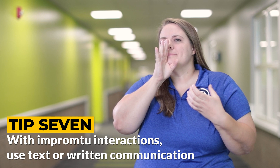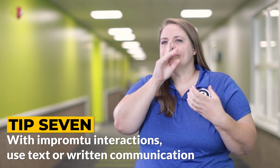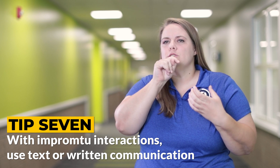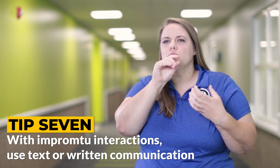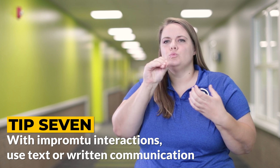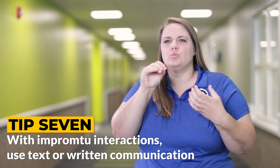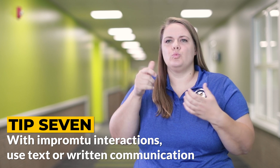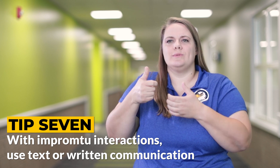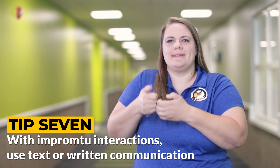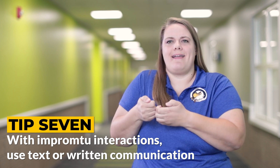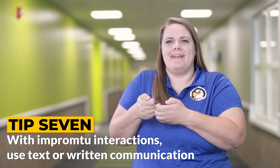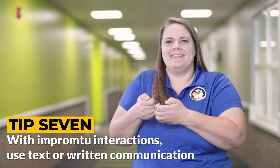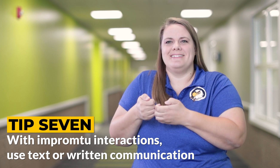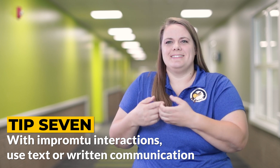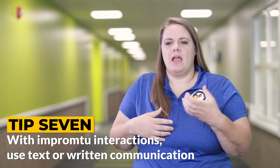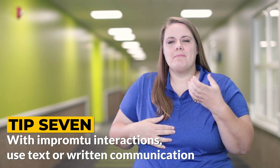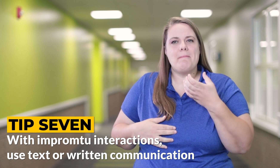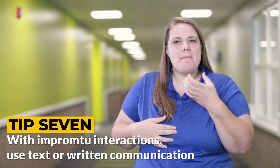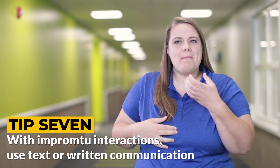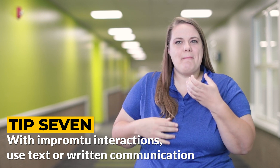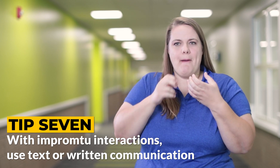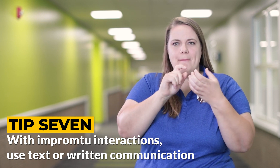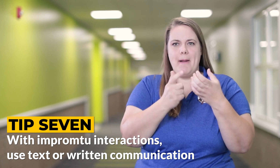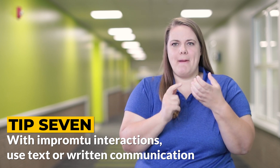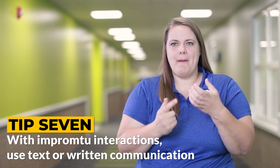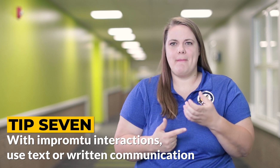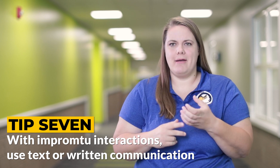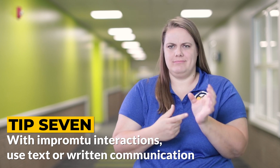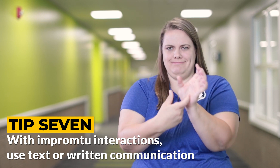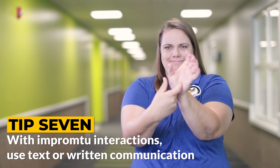and can utilize the speech to text feature to communicate back and forth